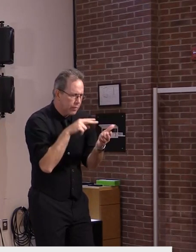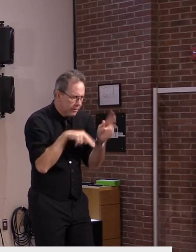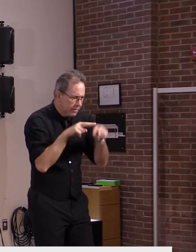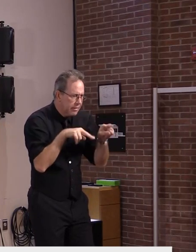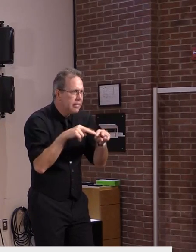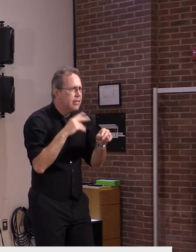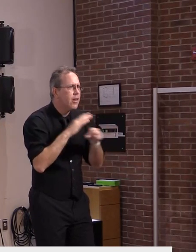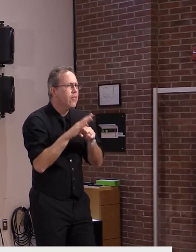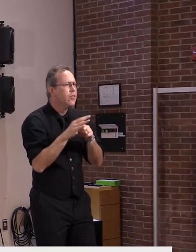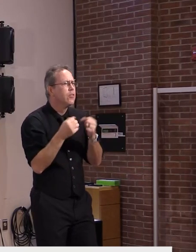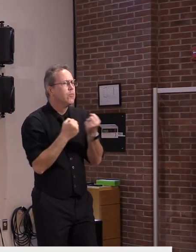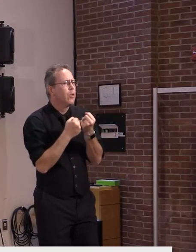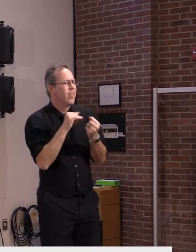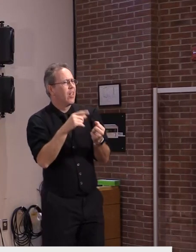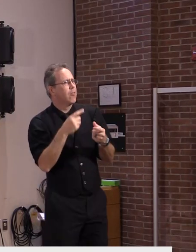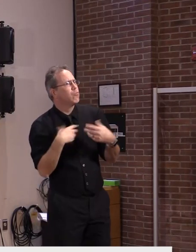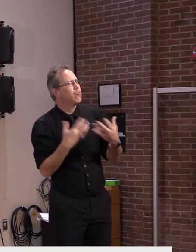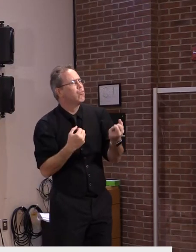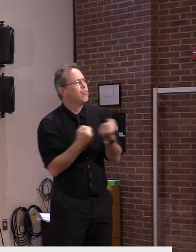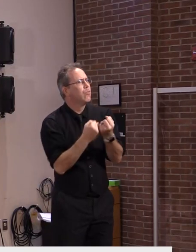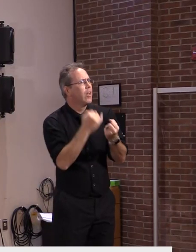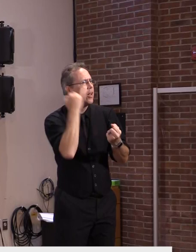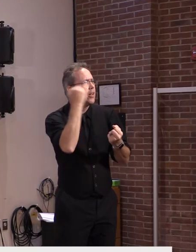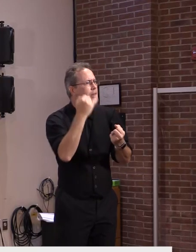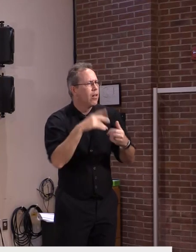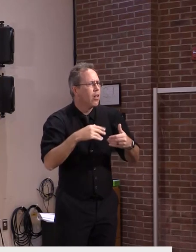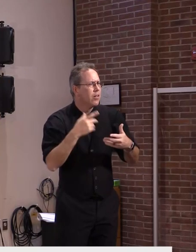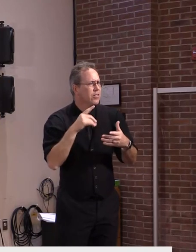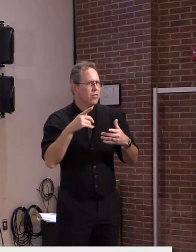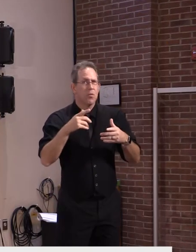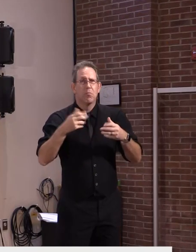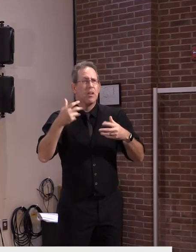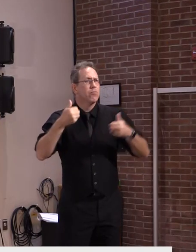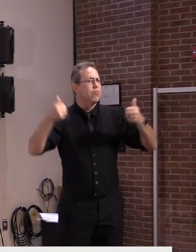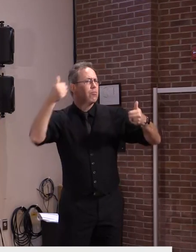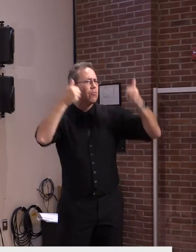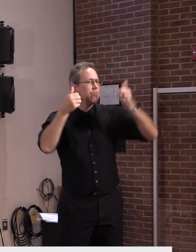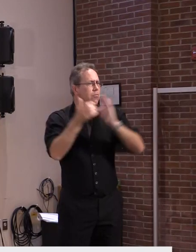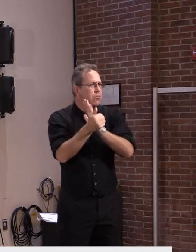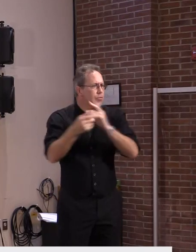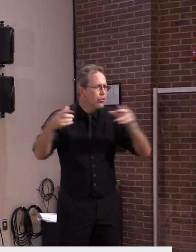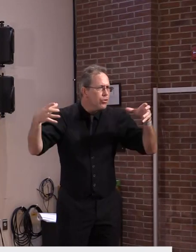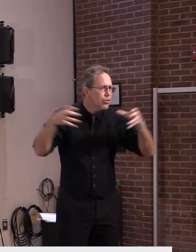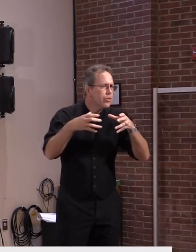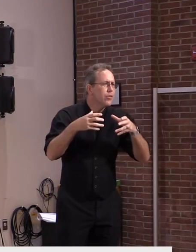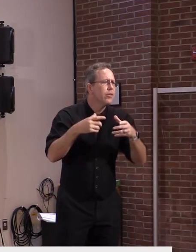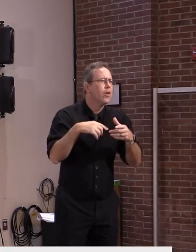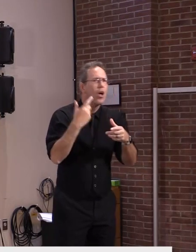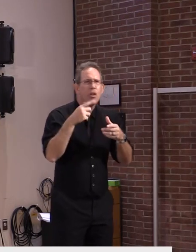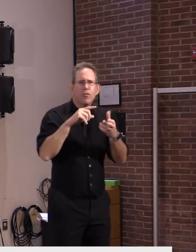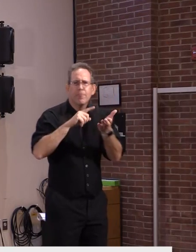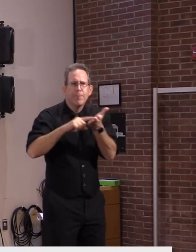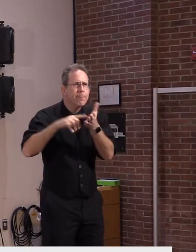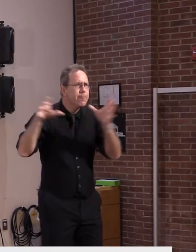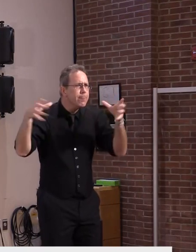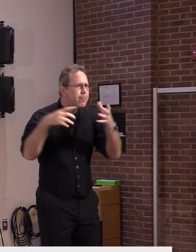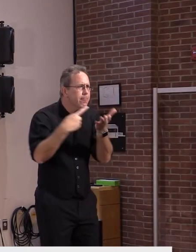Infectious Disease Society of America and the NIH review panels were not